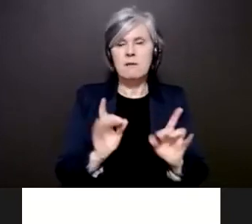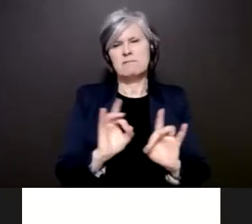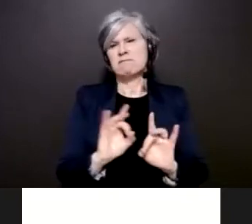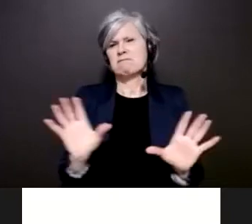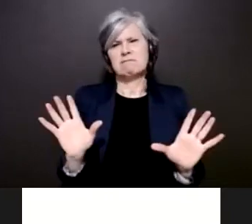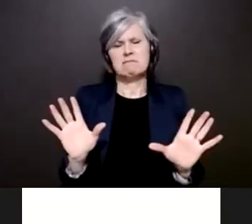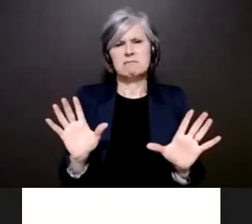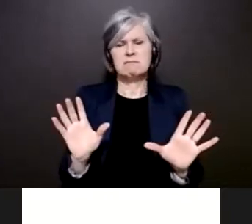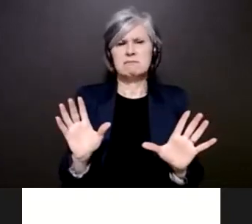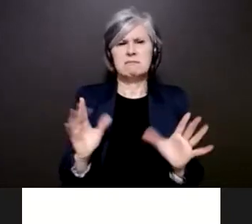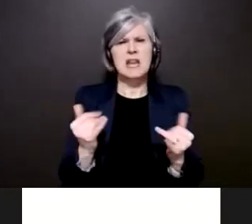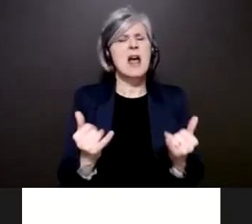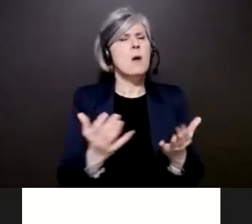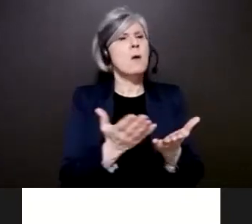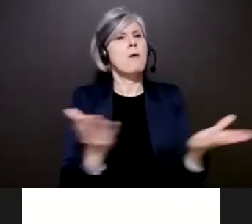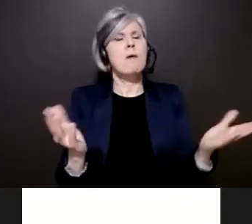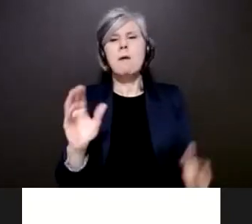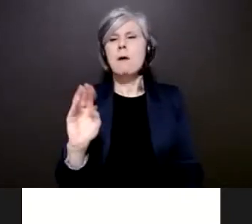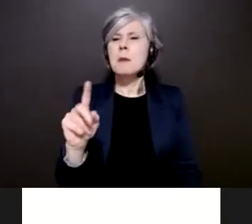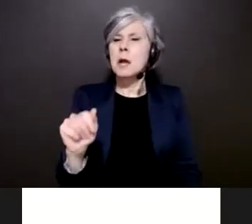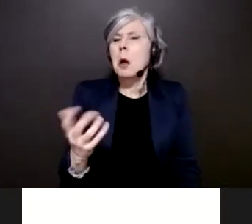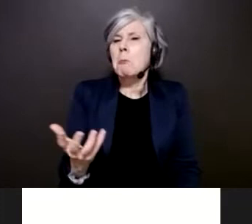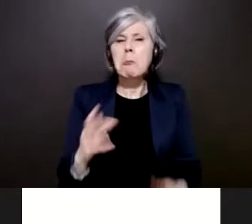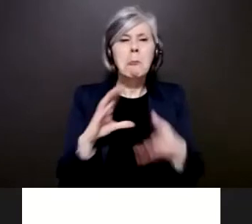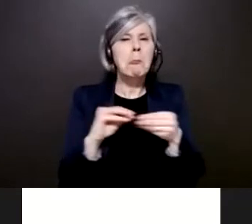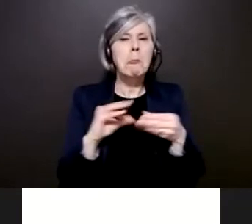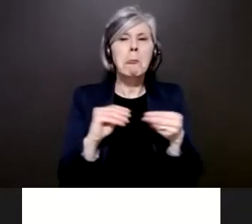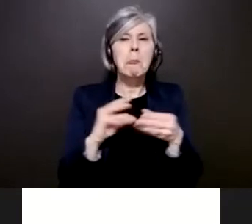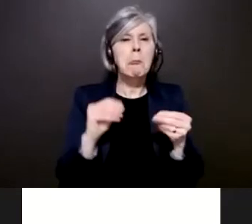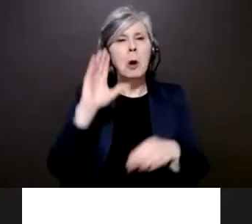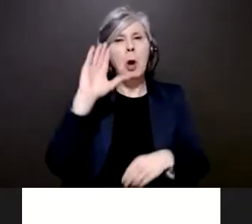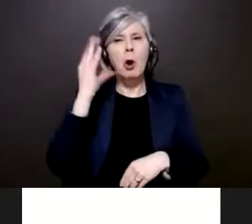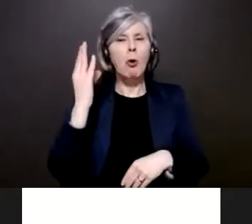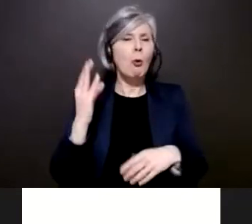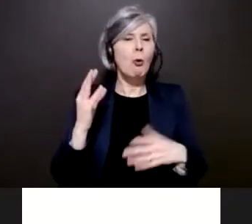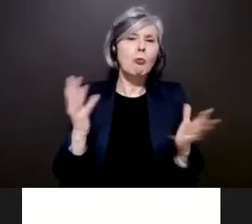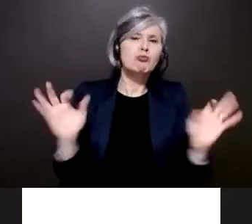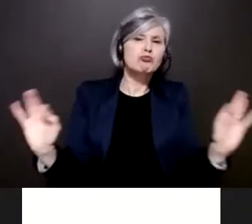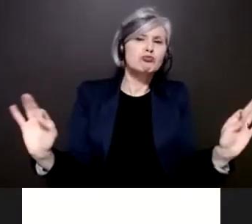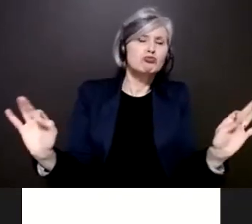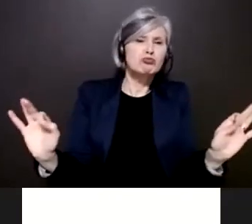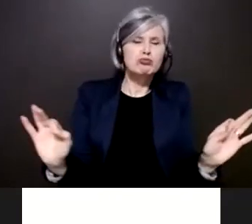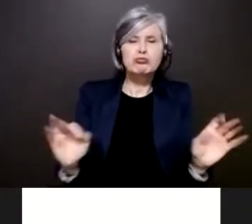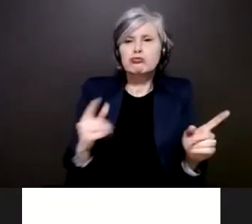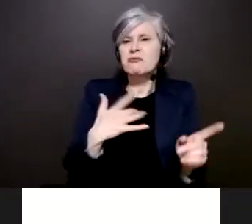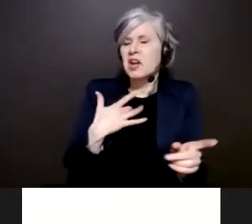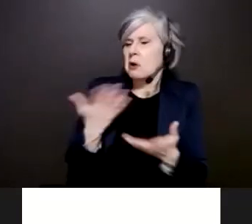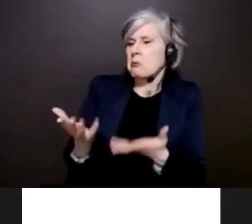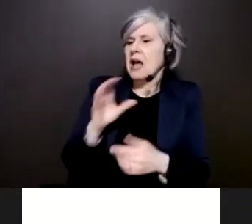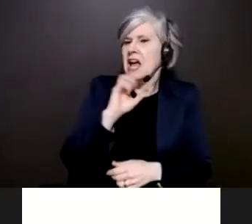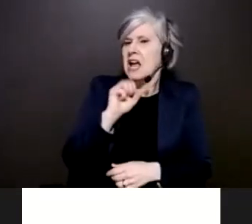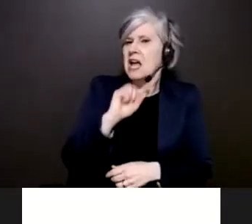in the media and in our society. What do you expect? You're 85 years old is